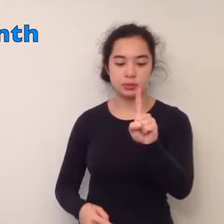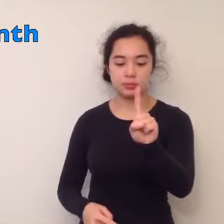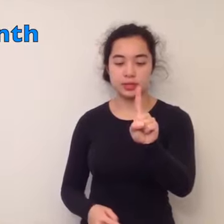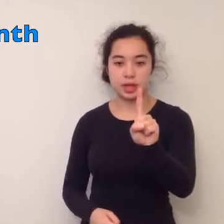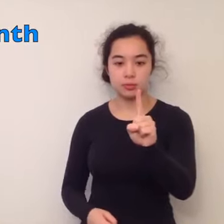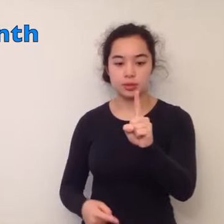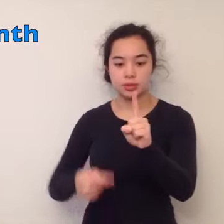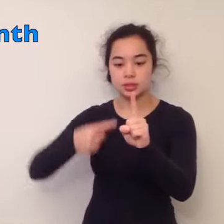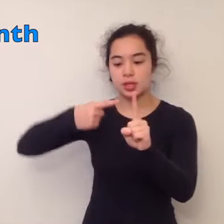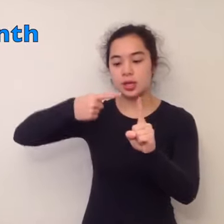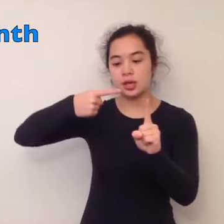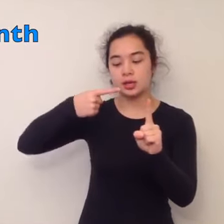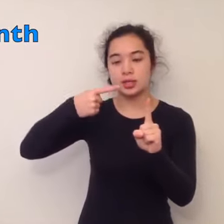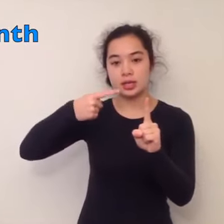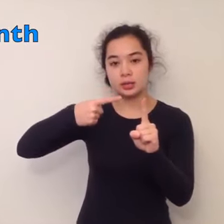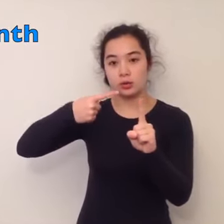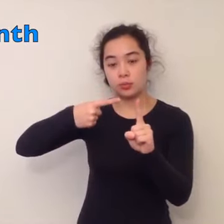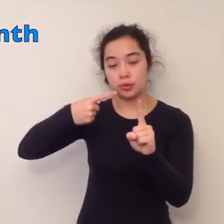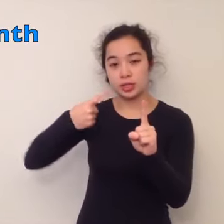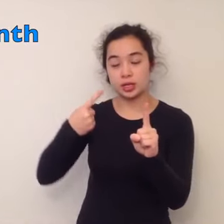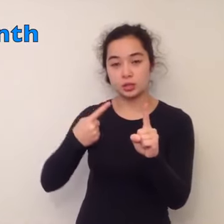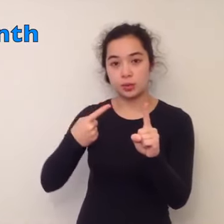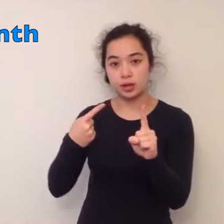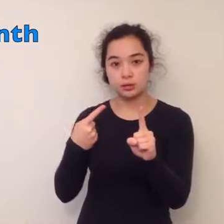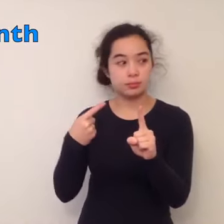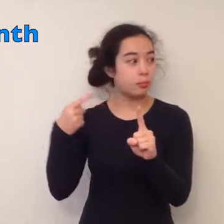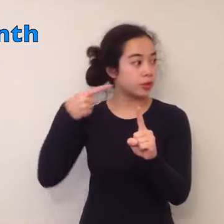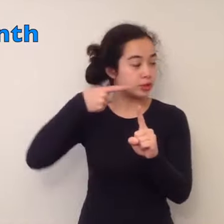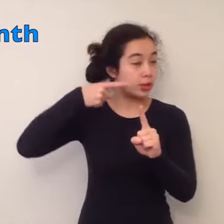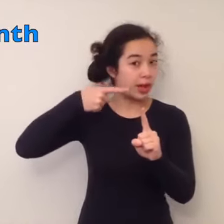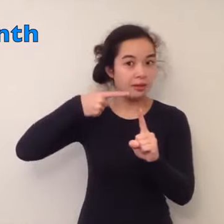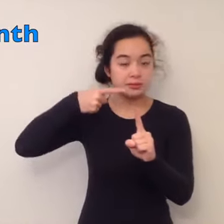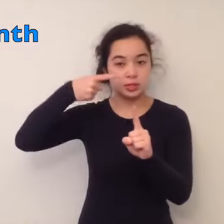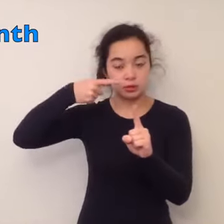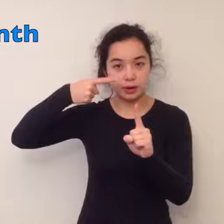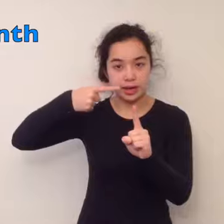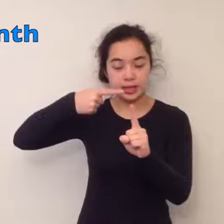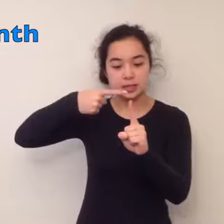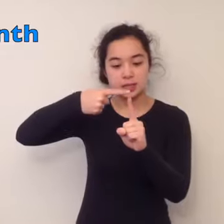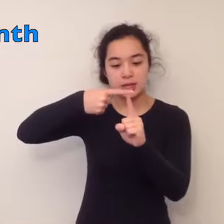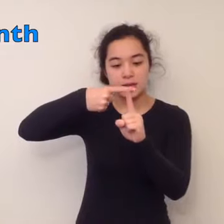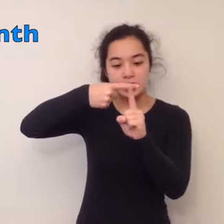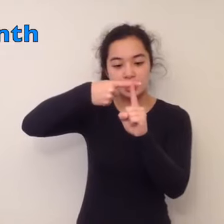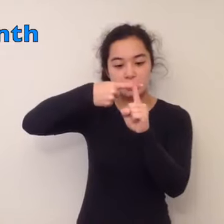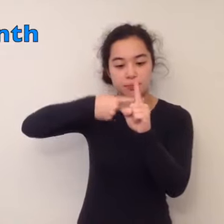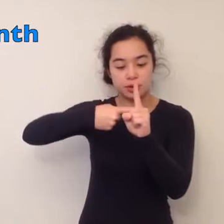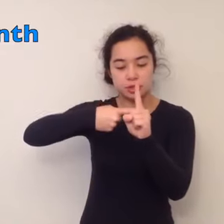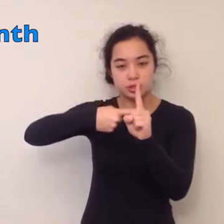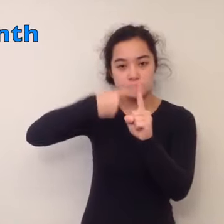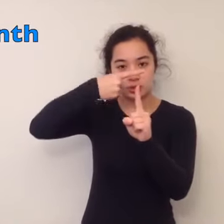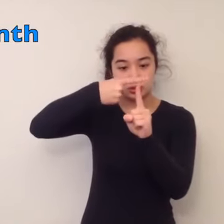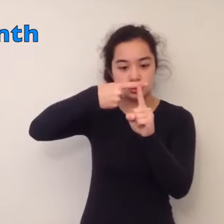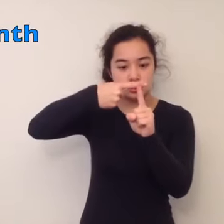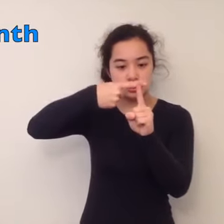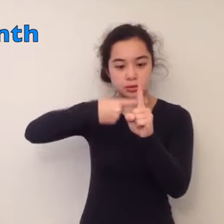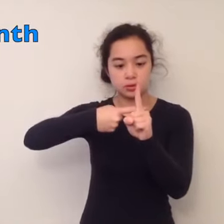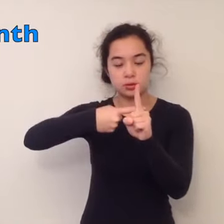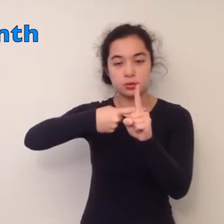it outwards. Then you take your pointy hand as well and point to the left in your right hand, and then brush your